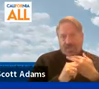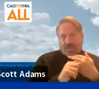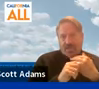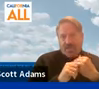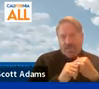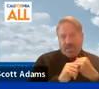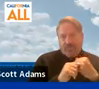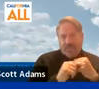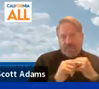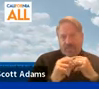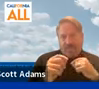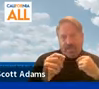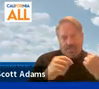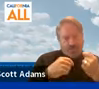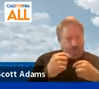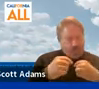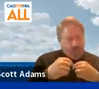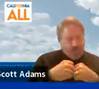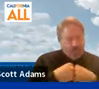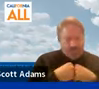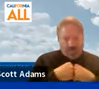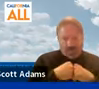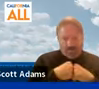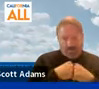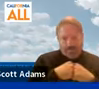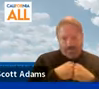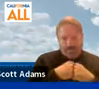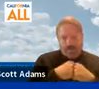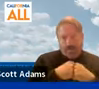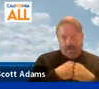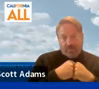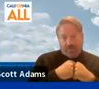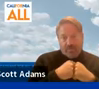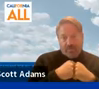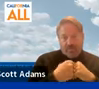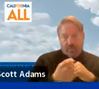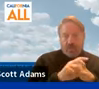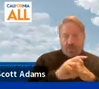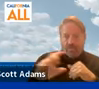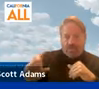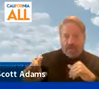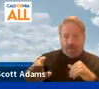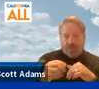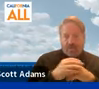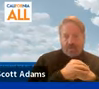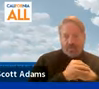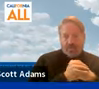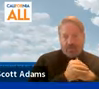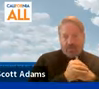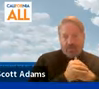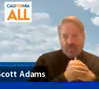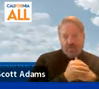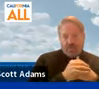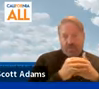Lisa, the intergenerational component is something that we've heard across the outcome